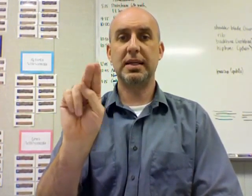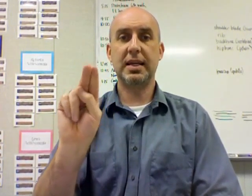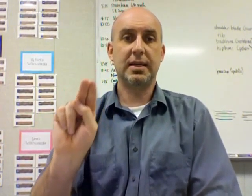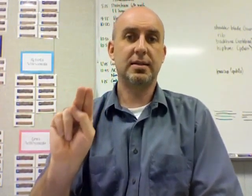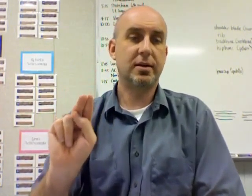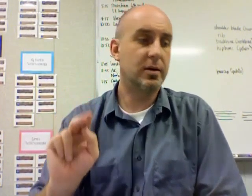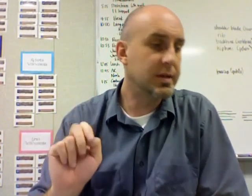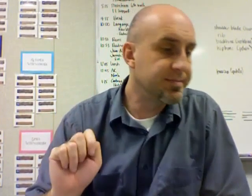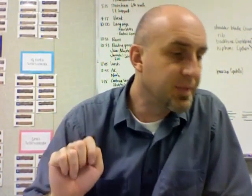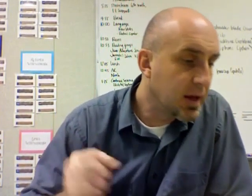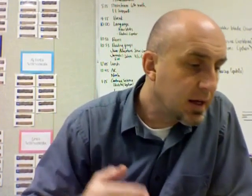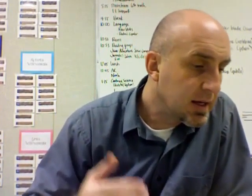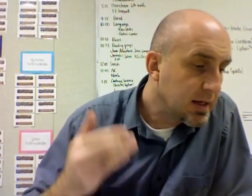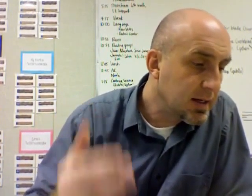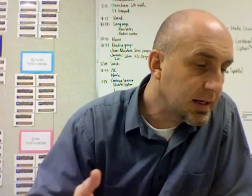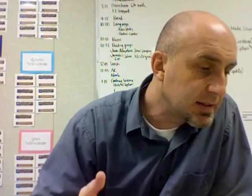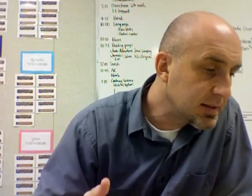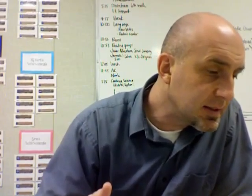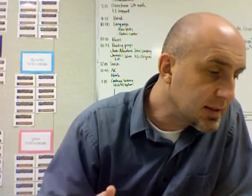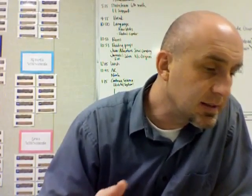G-A-R-D-E-N. Garden. Next is